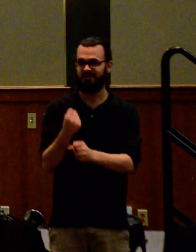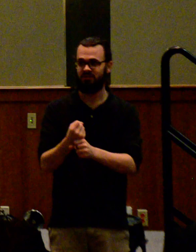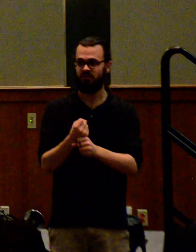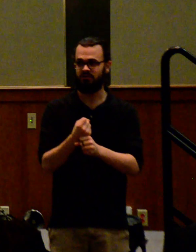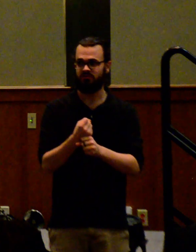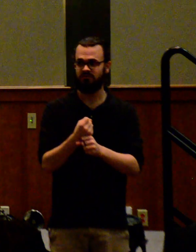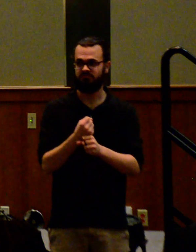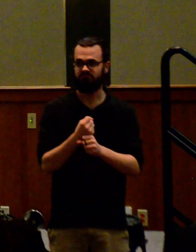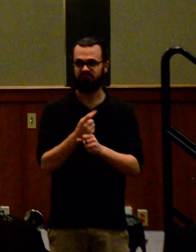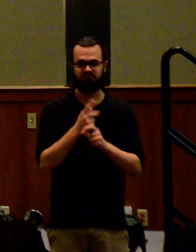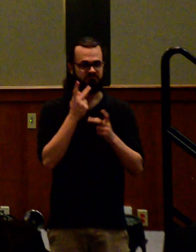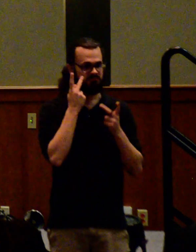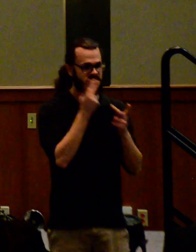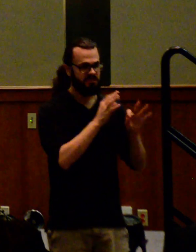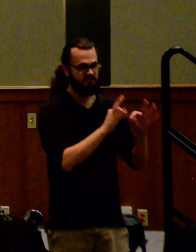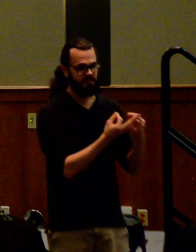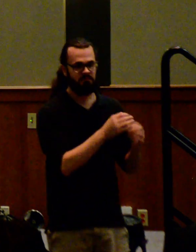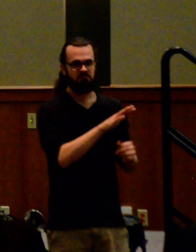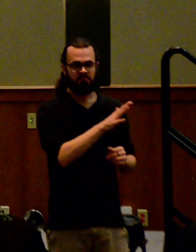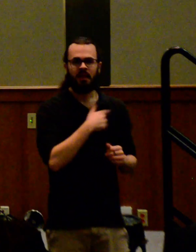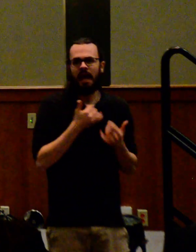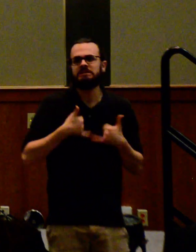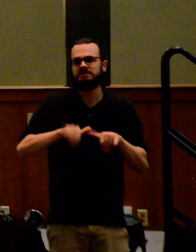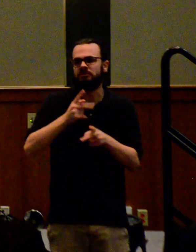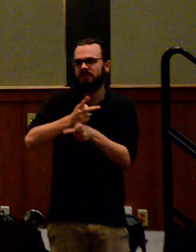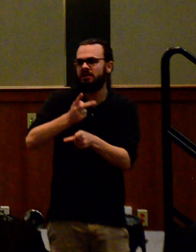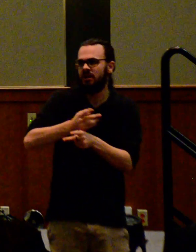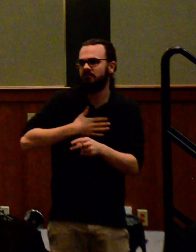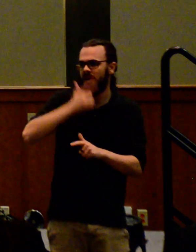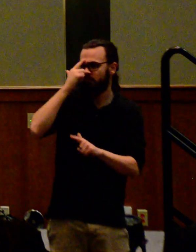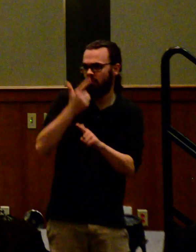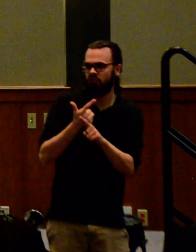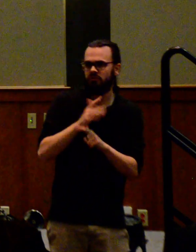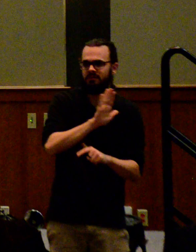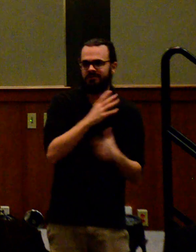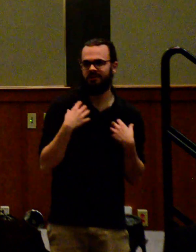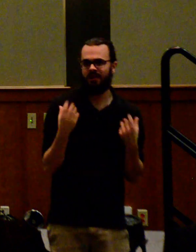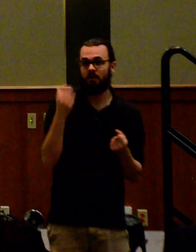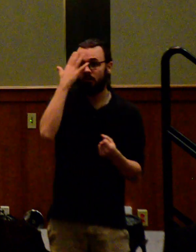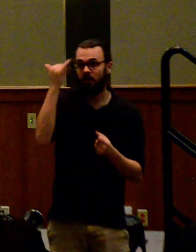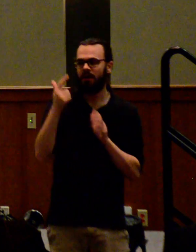still take care of majority of my brother's medical health, as I'm also his legal guardian now.